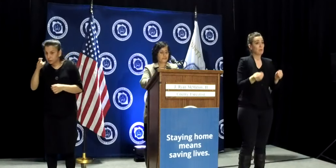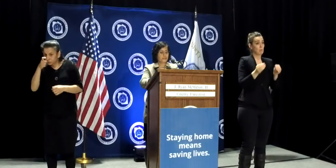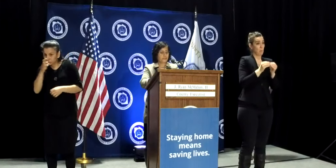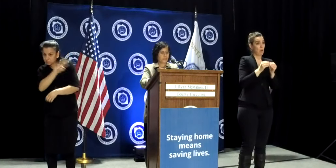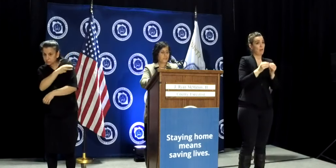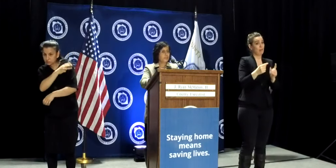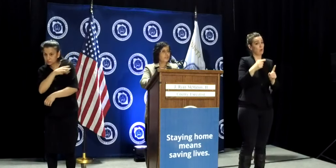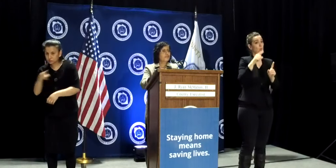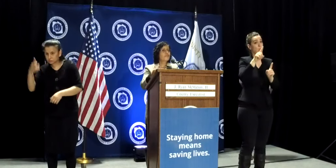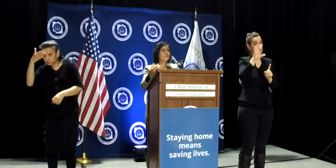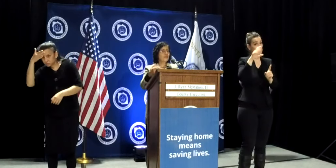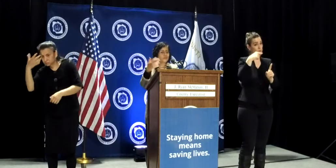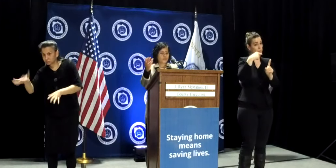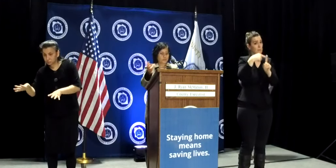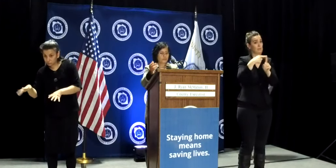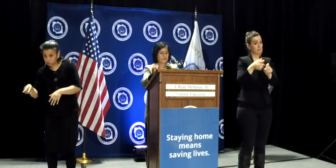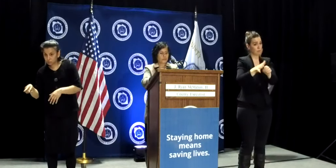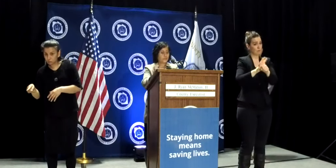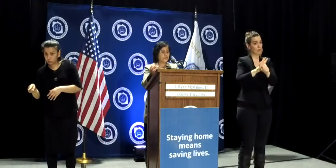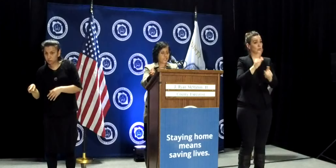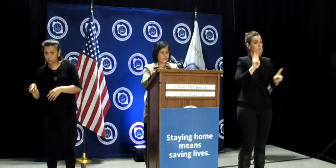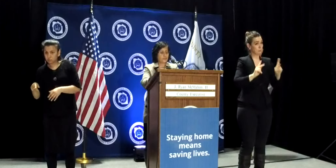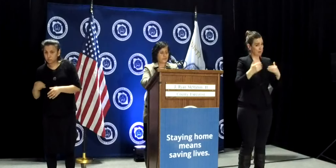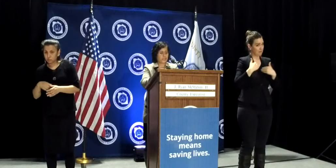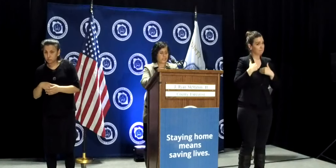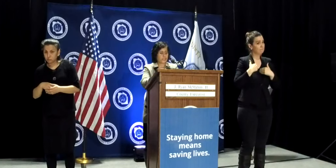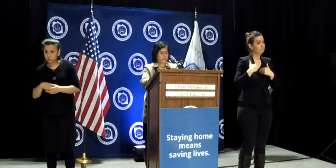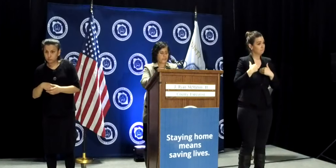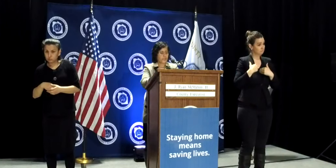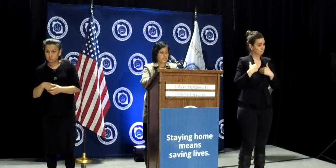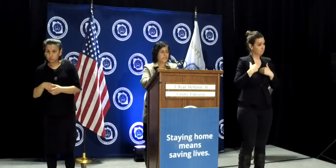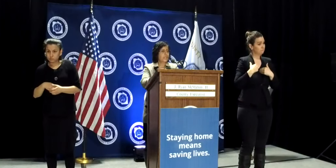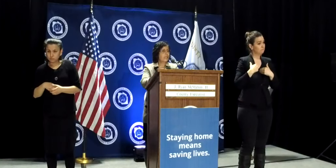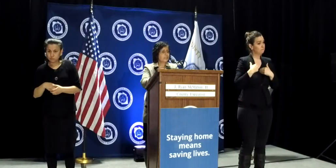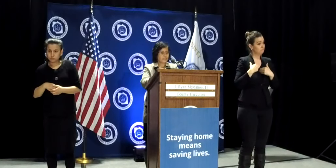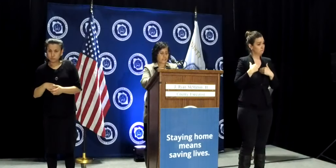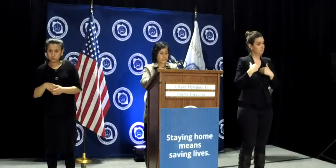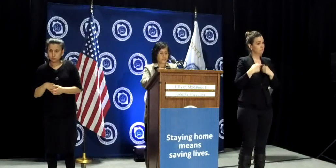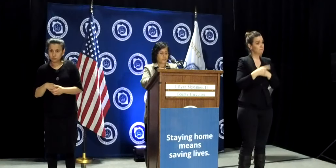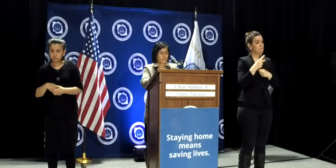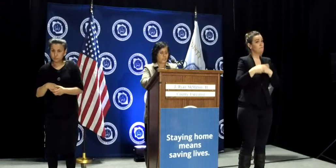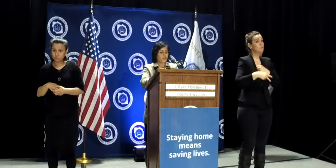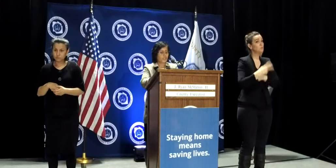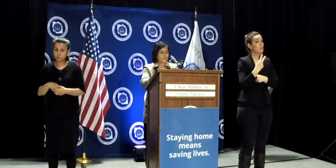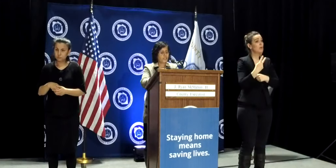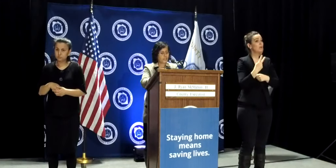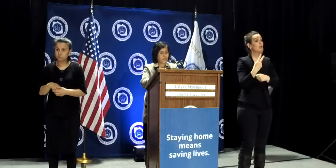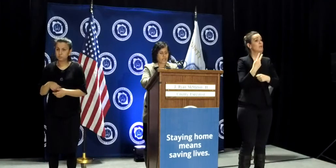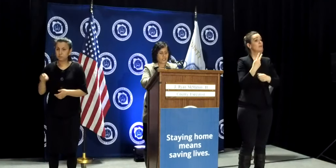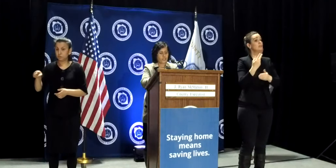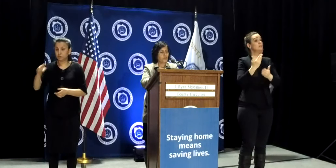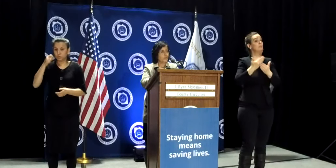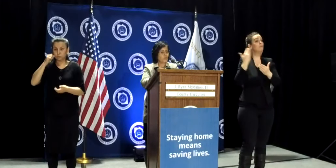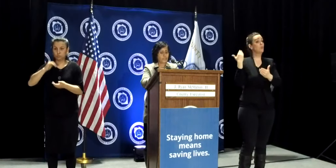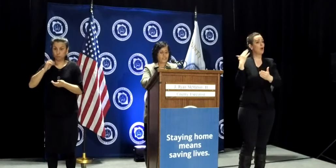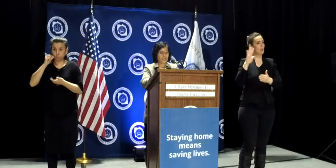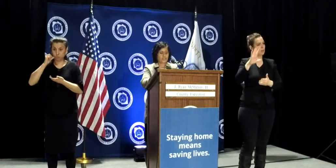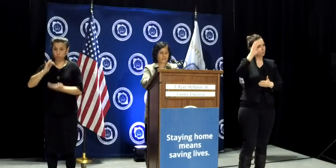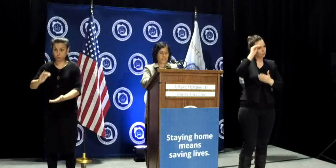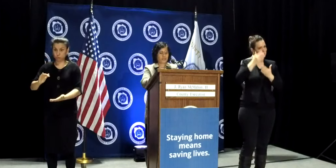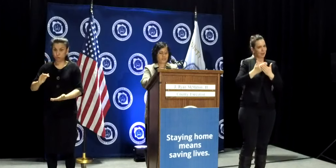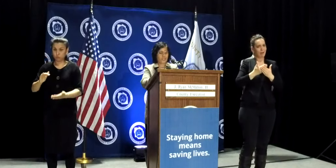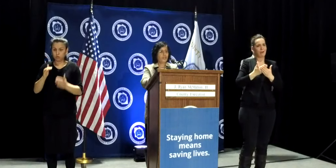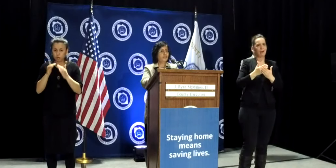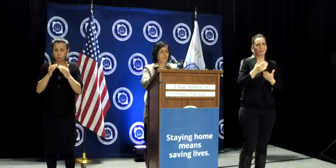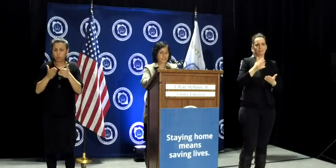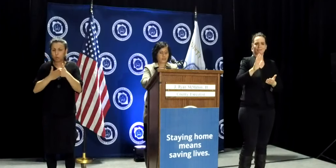here. Few days before this, their eldest son, who lives nearby, who normally checks